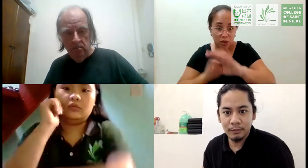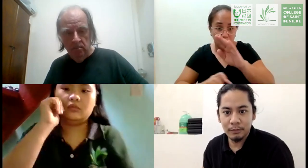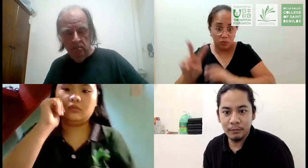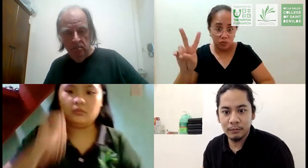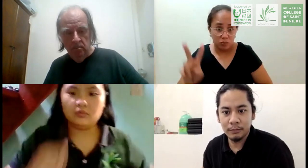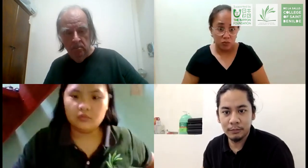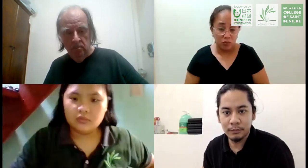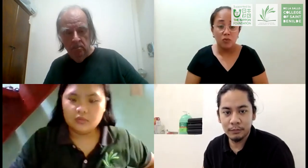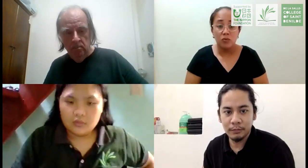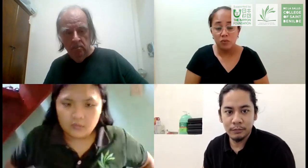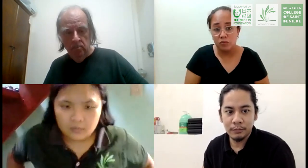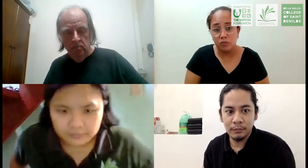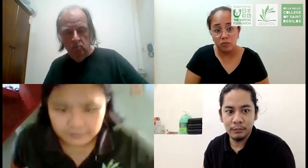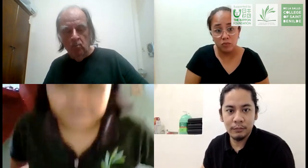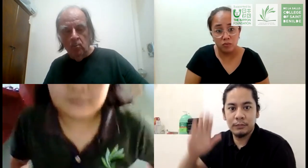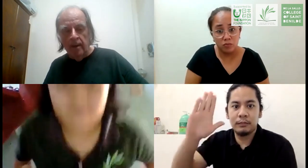Daughter?